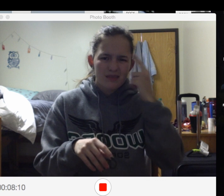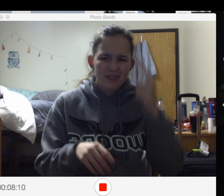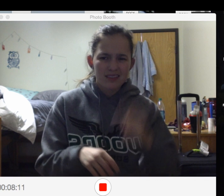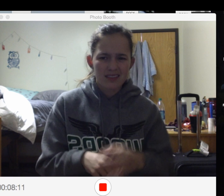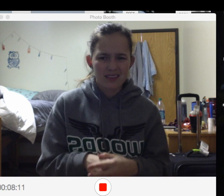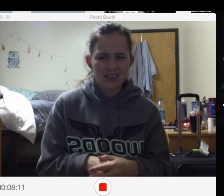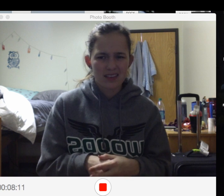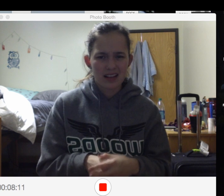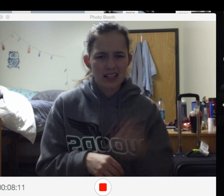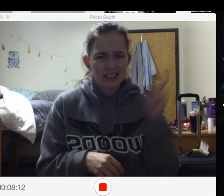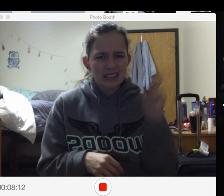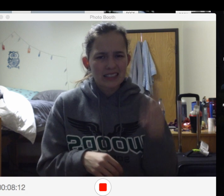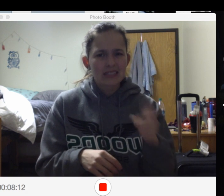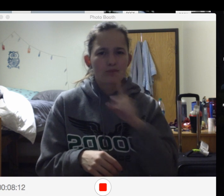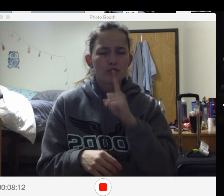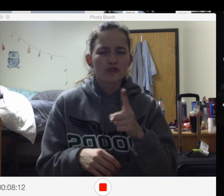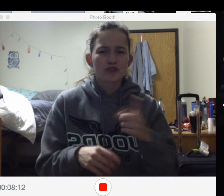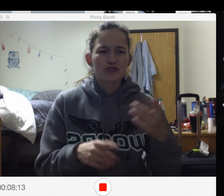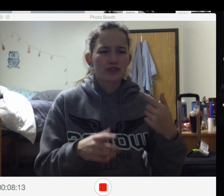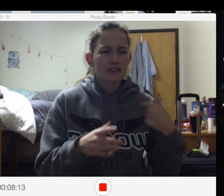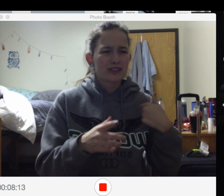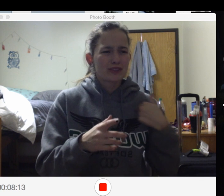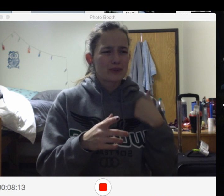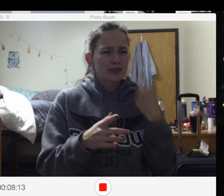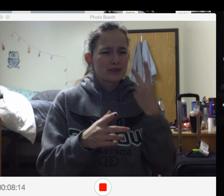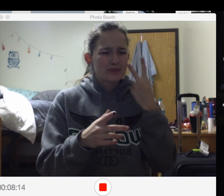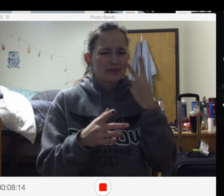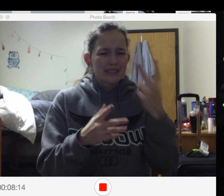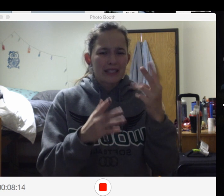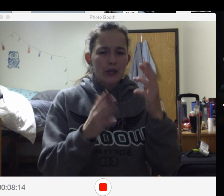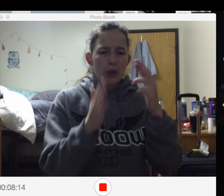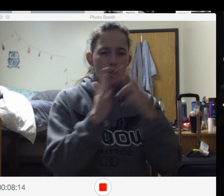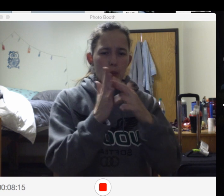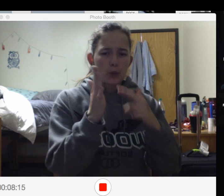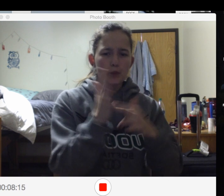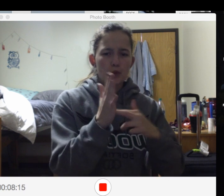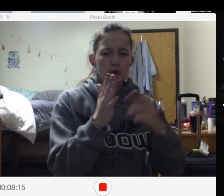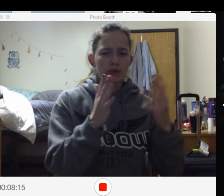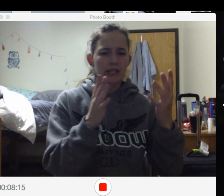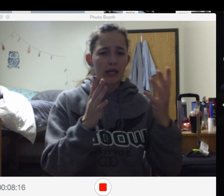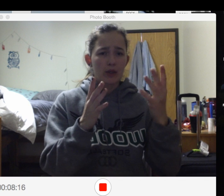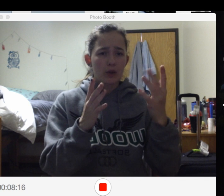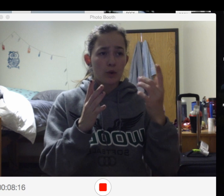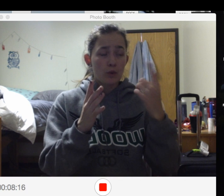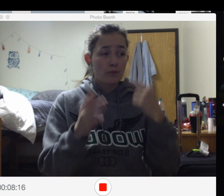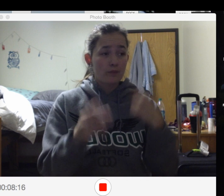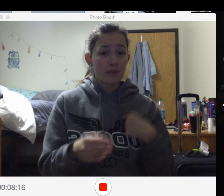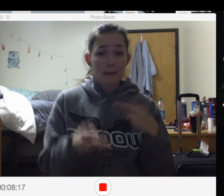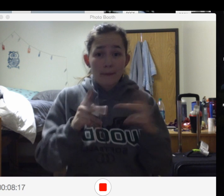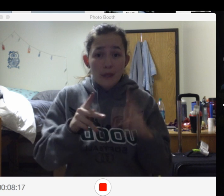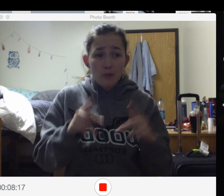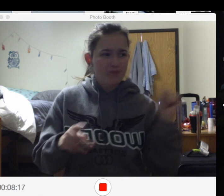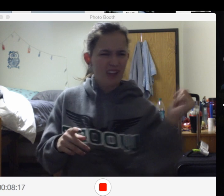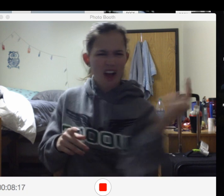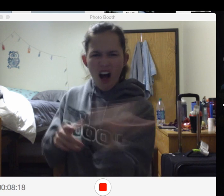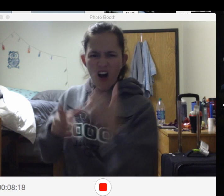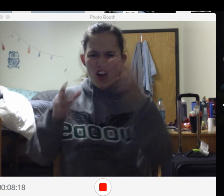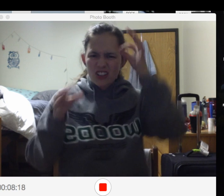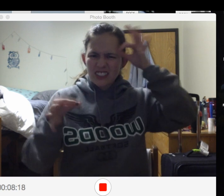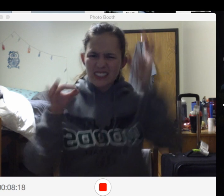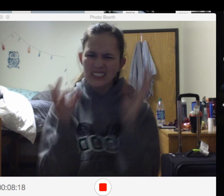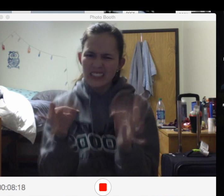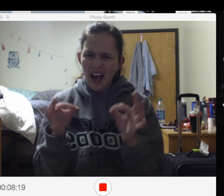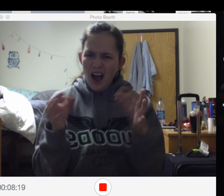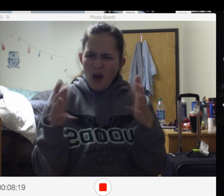sure that they're transparent enough that we can see what the rules are that determine what gets through our filters. And we need you to give us